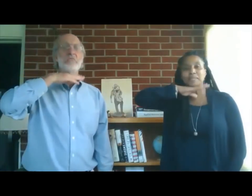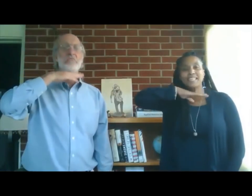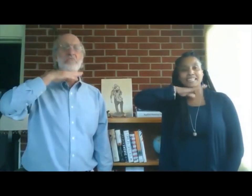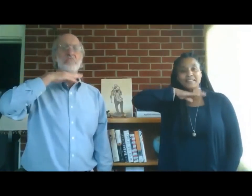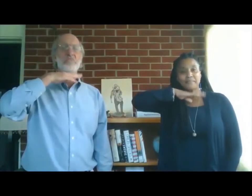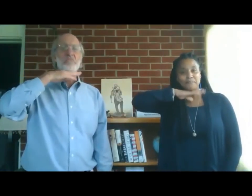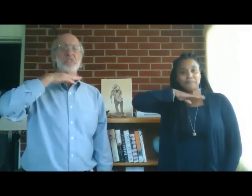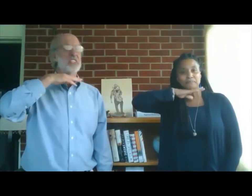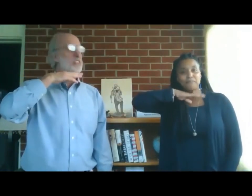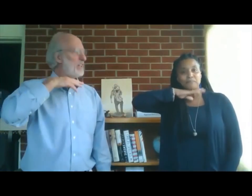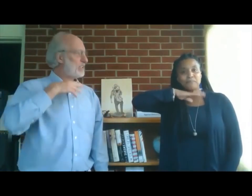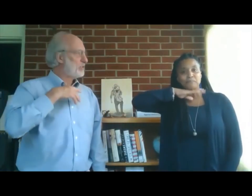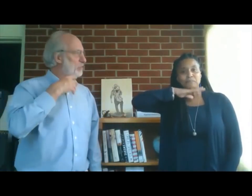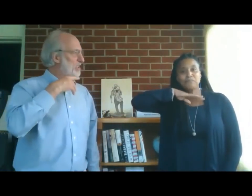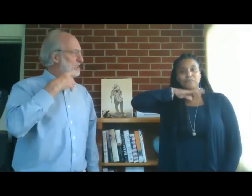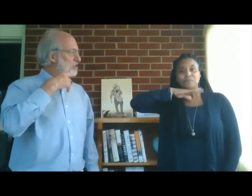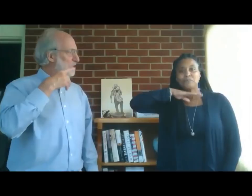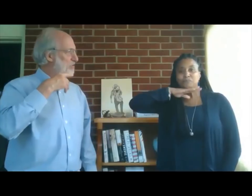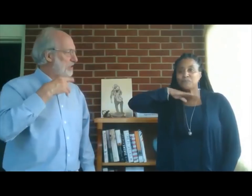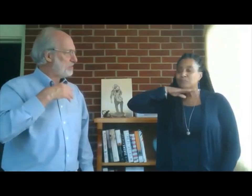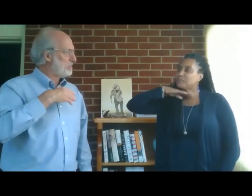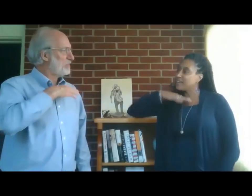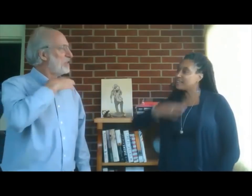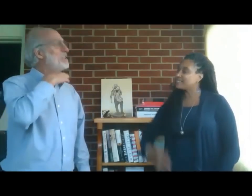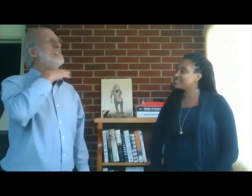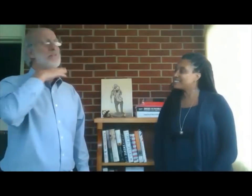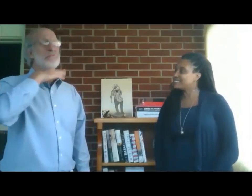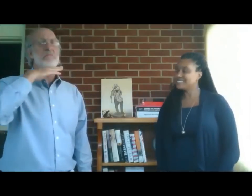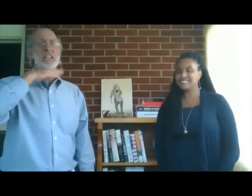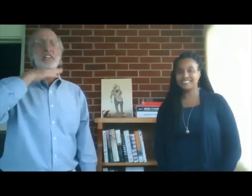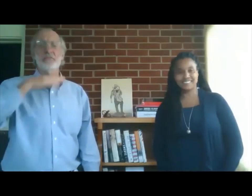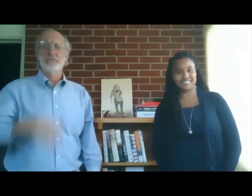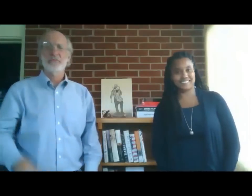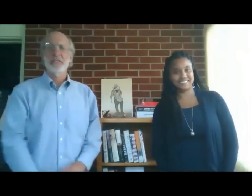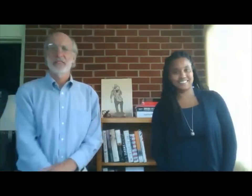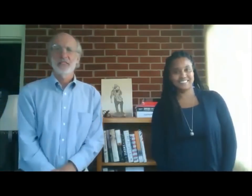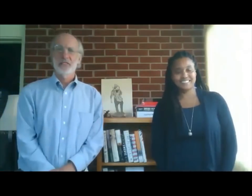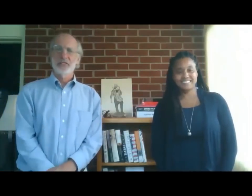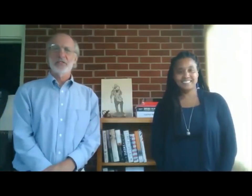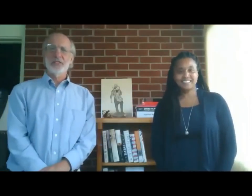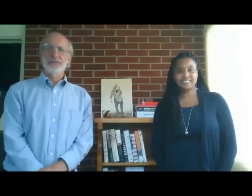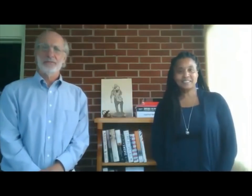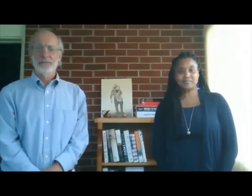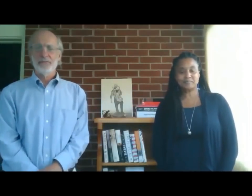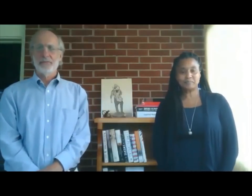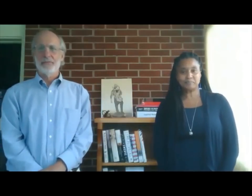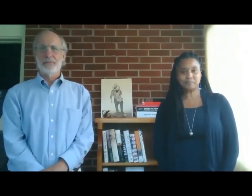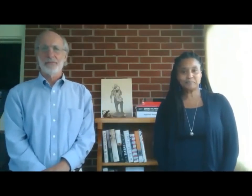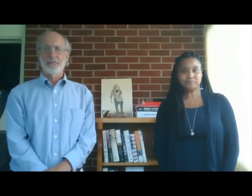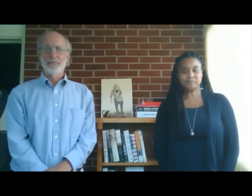Pig. Pig. It's like the fat under the pig's chin, right? Yeah. Pig. Your turn.